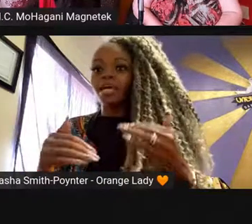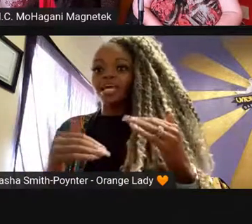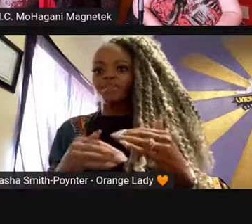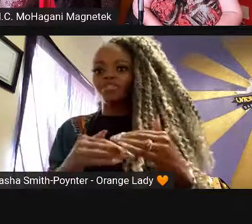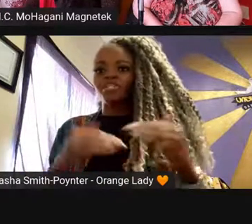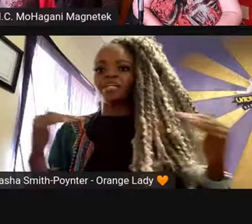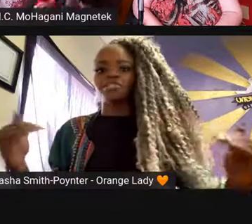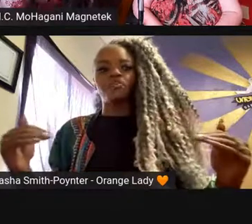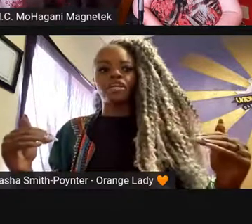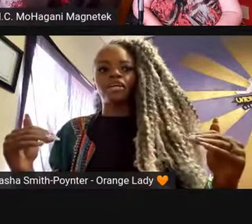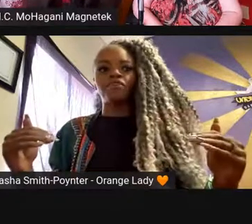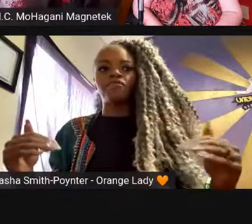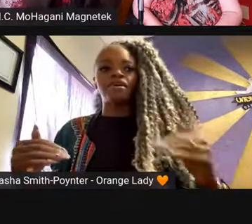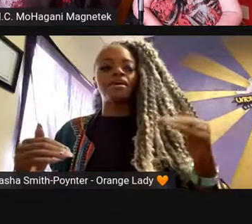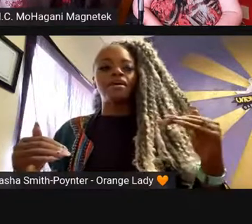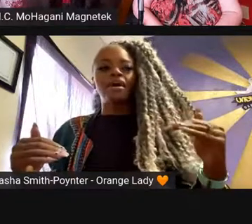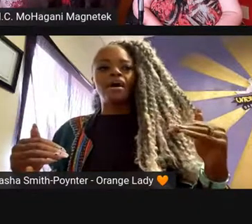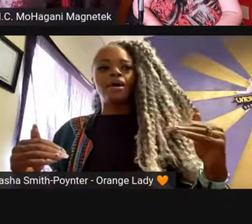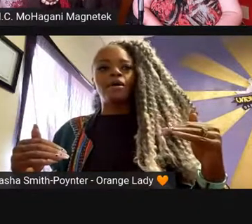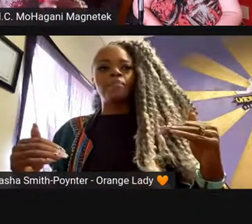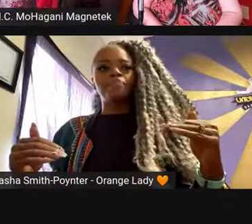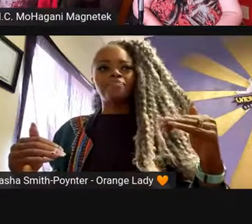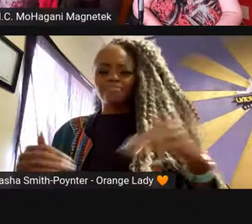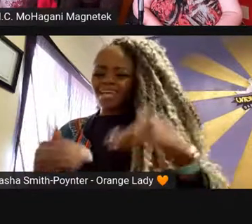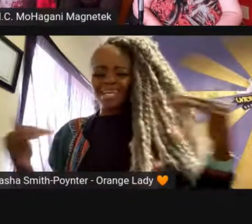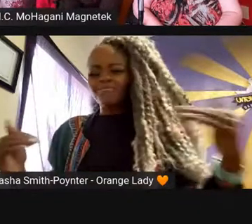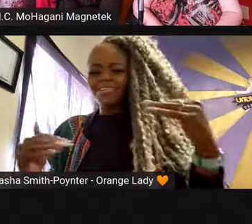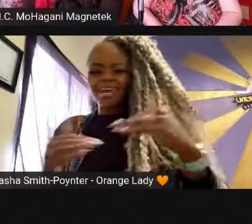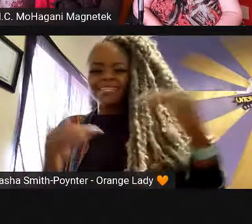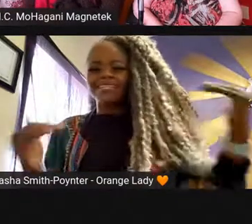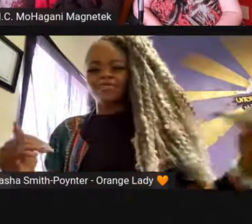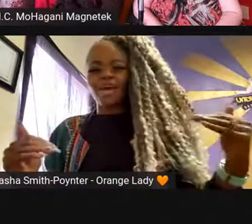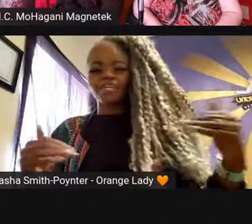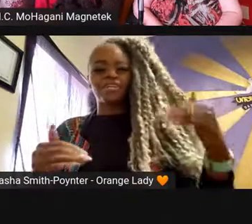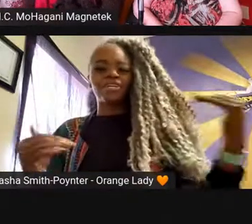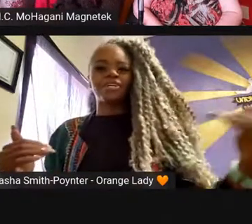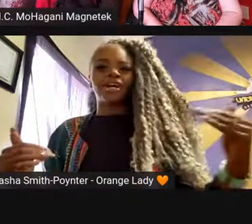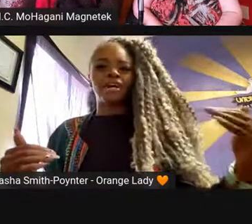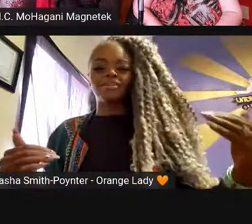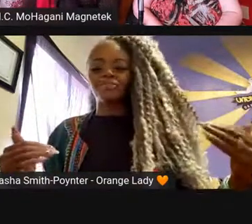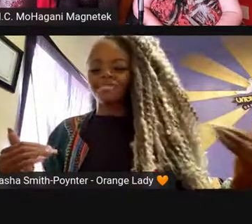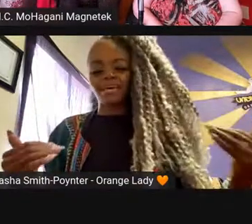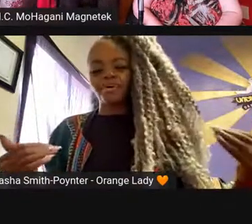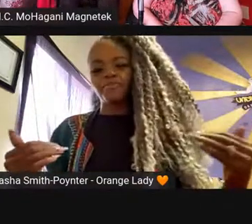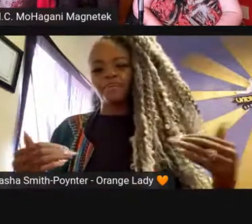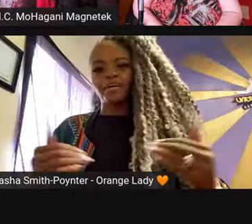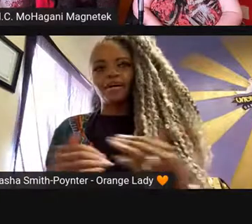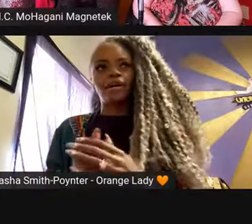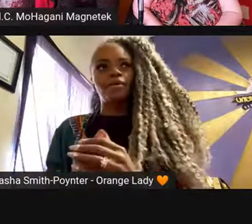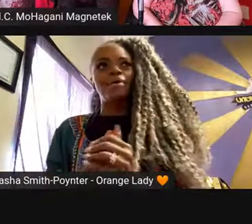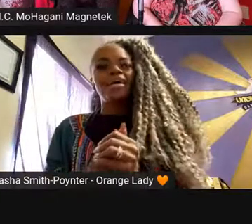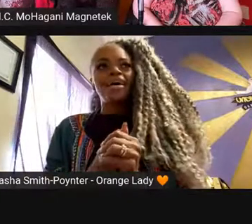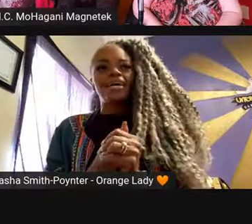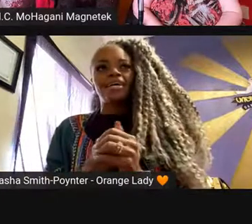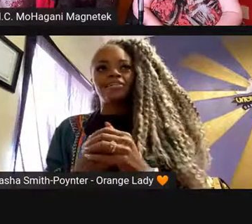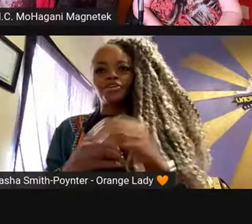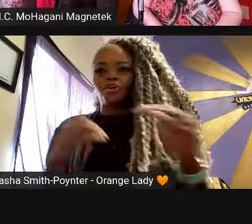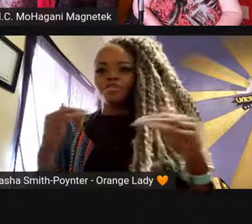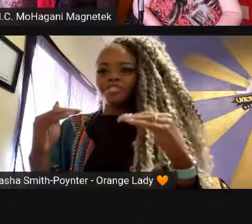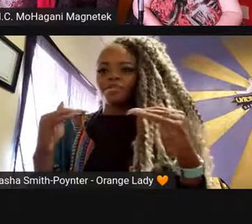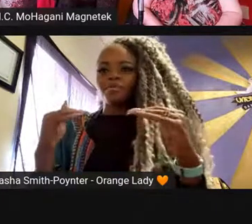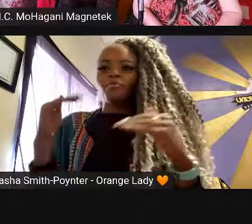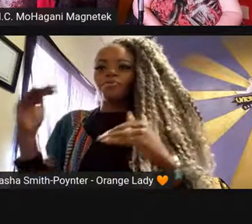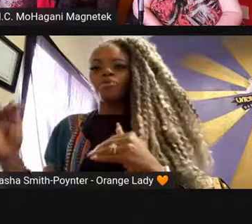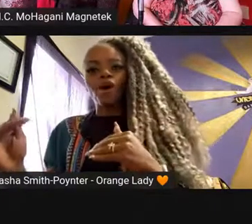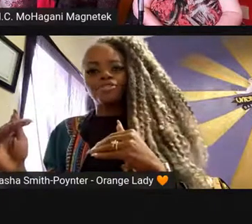dancer and even just as a creative and even as a director here at with Sankofa, you